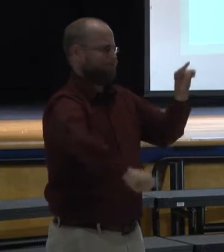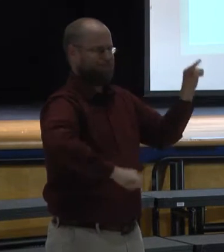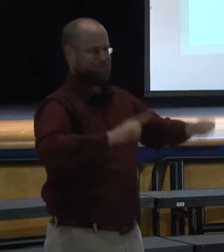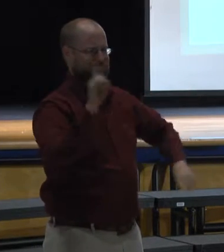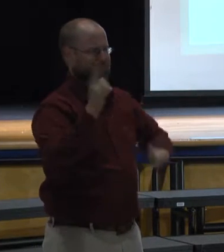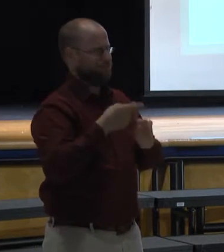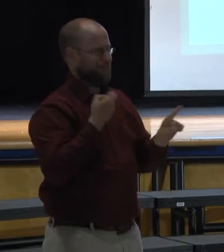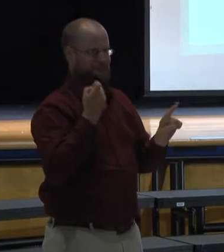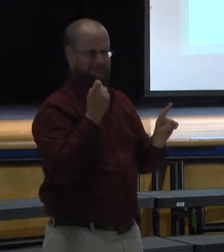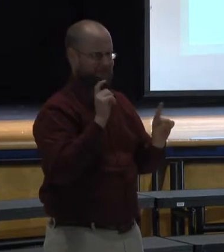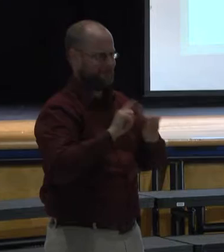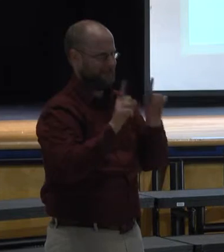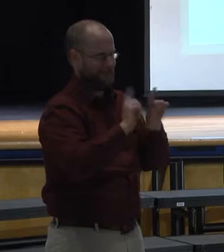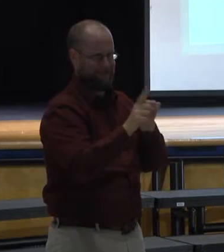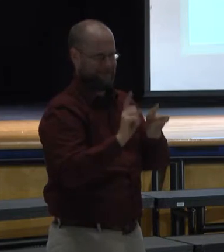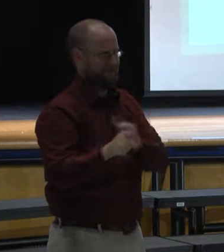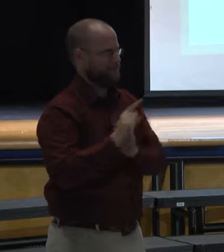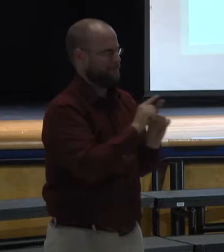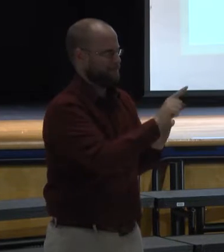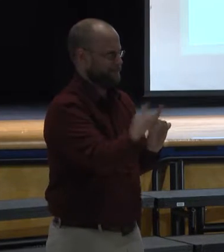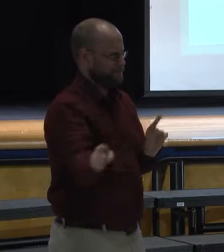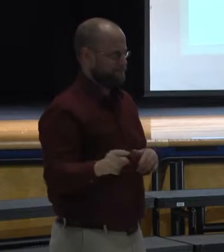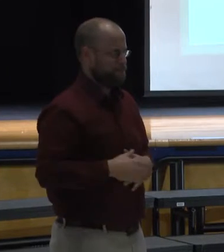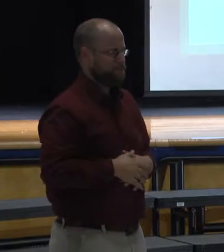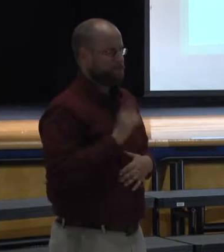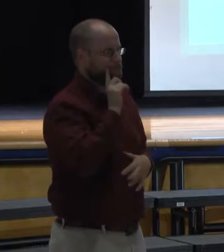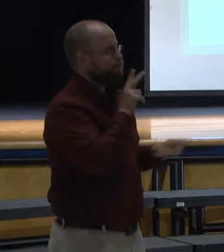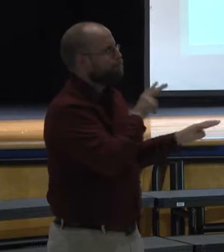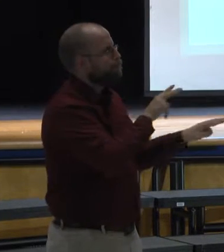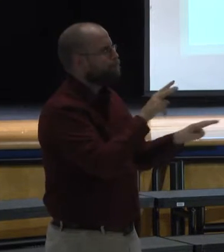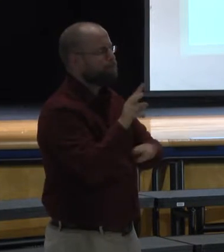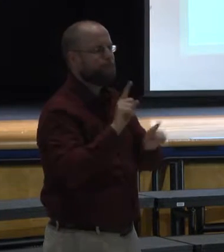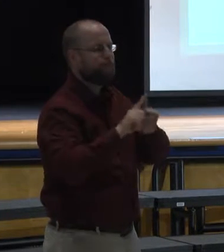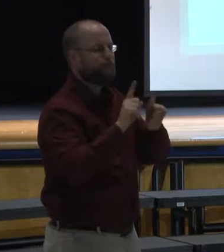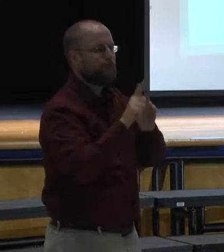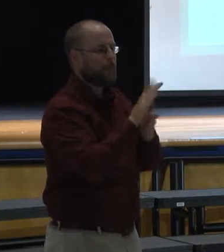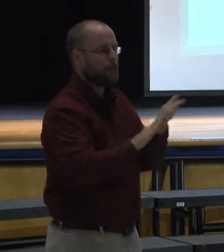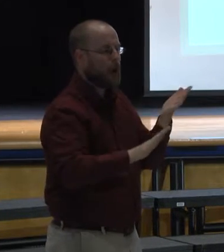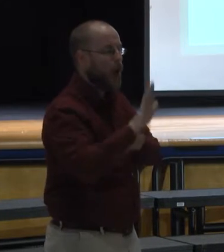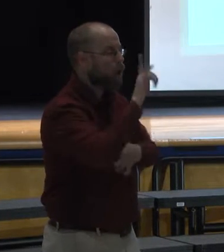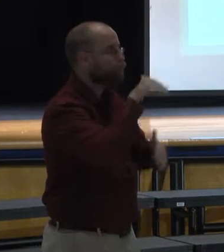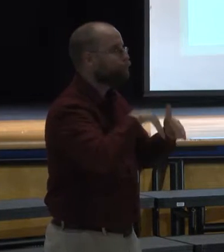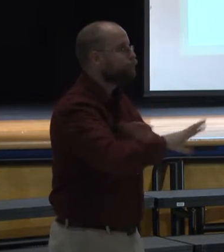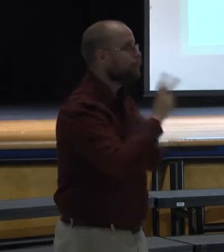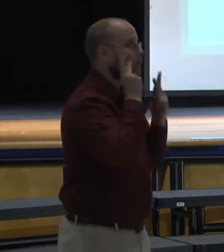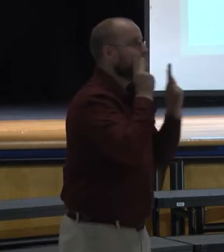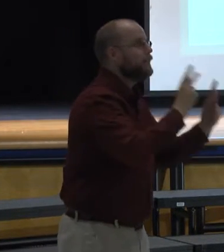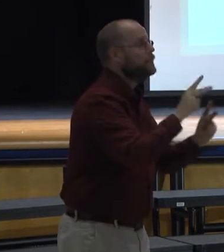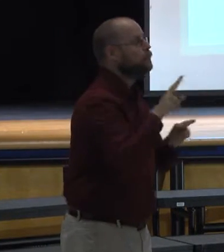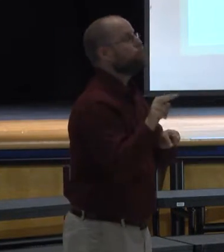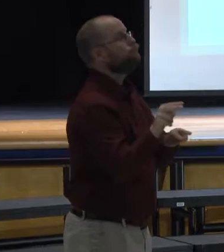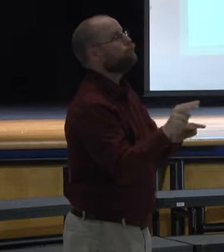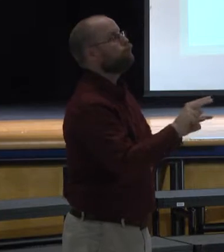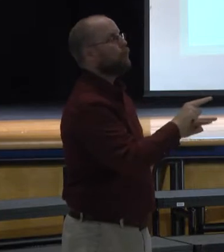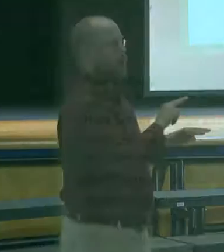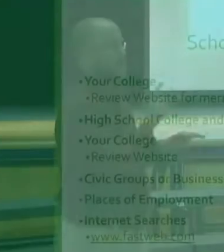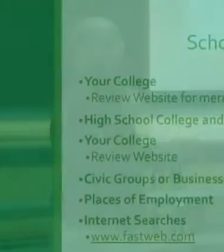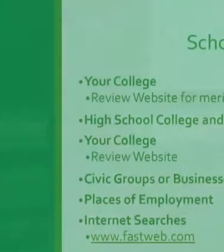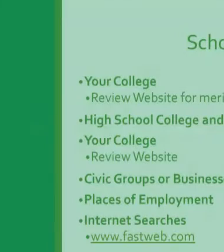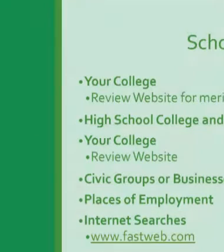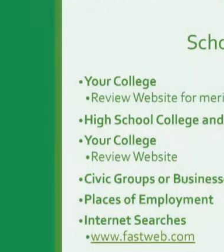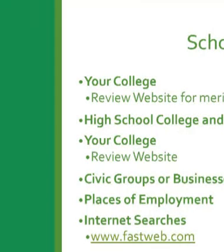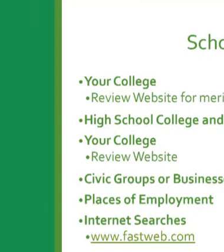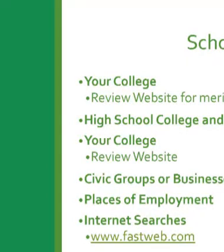All right, as you're looking at colleges and you're talking with their admissions or going on a visit, Usually you'll find out what their